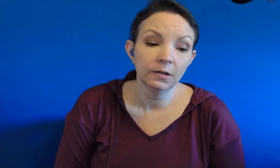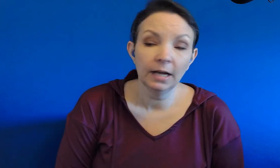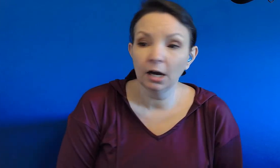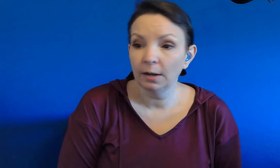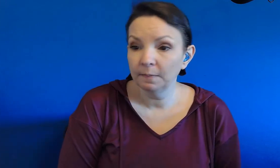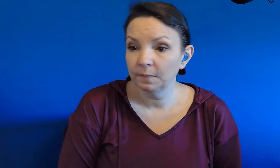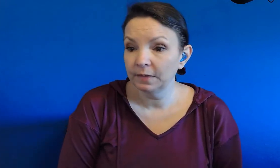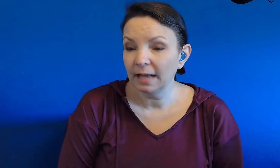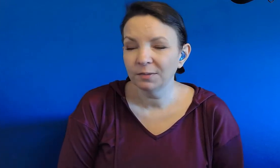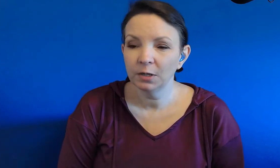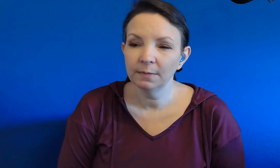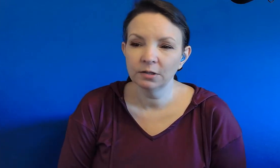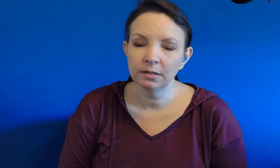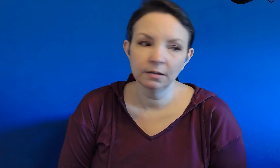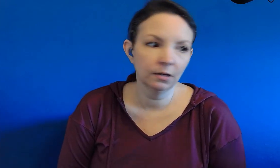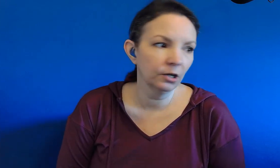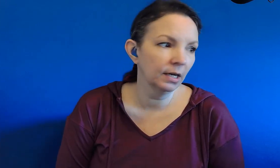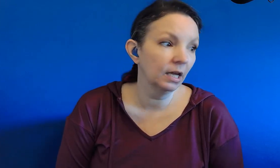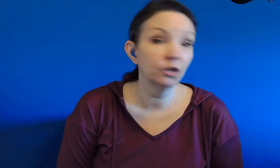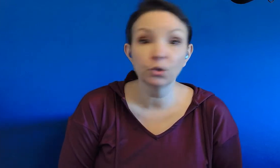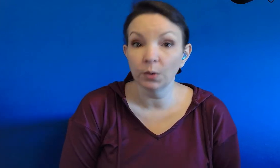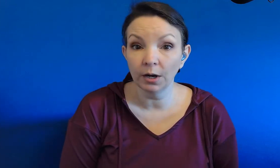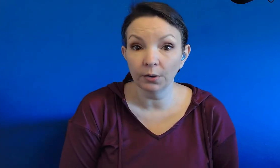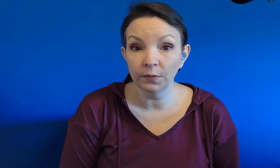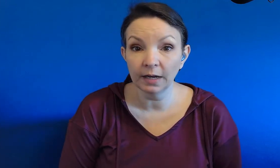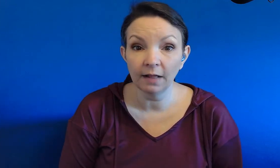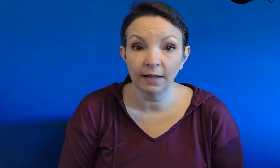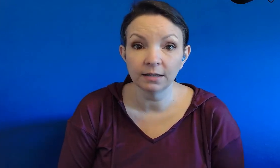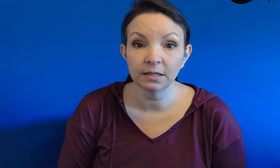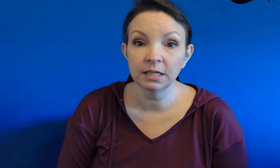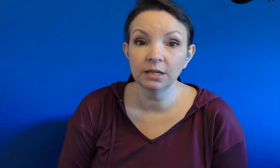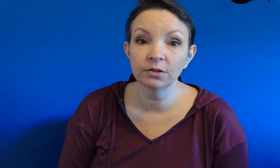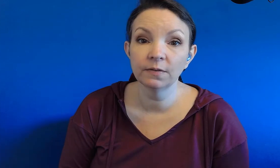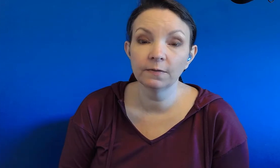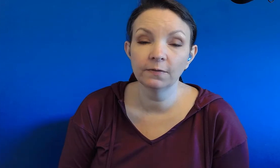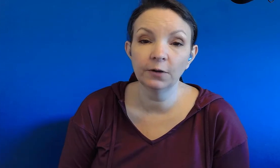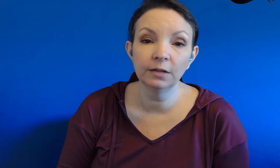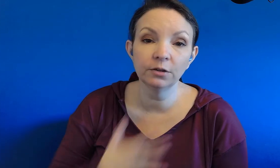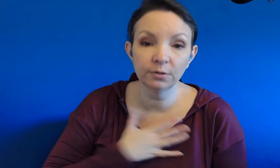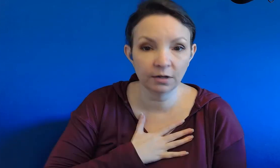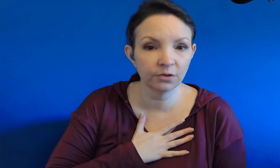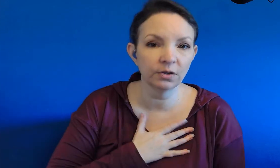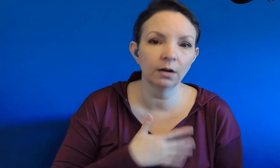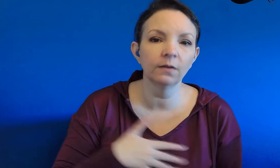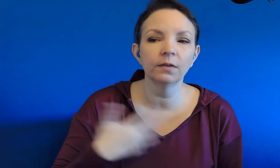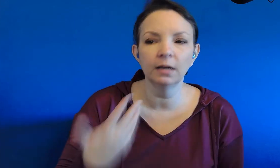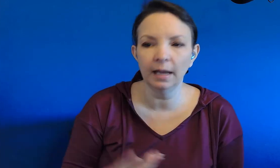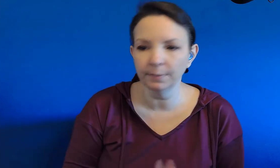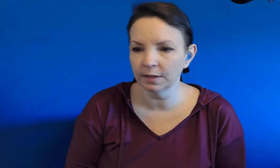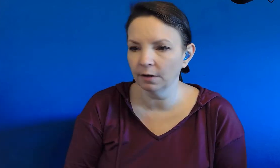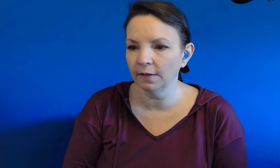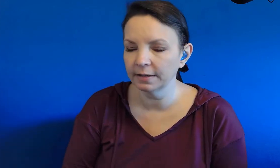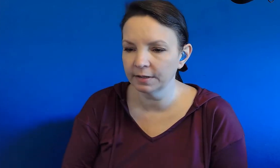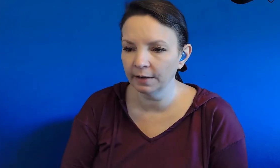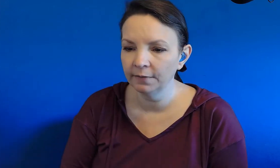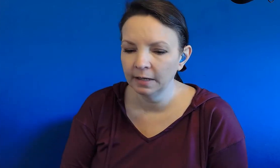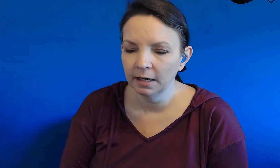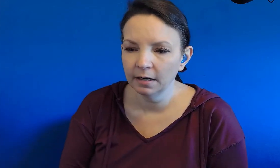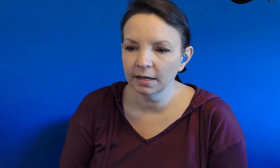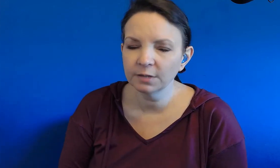Now, that's pretty much the good intro that I like to teach for introducing yourself, your names, and all that stuff. Next part I want